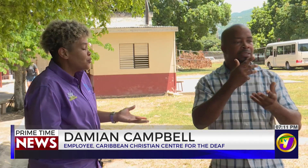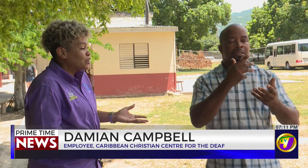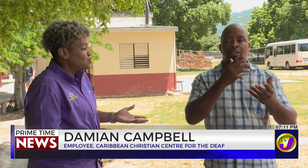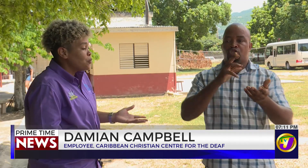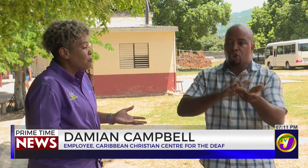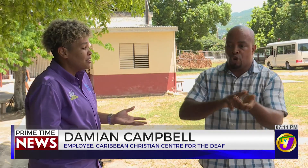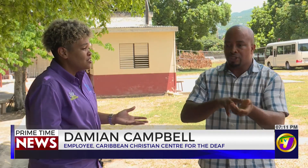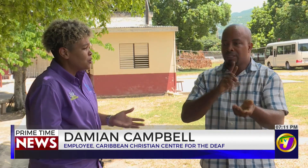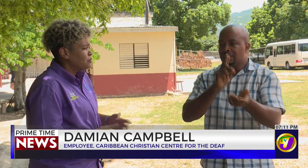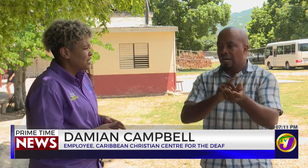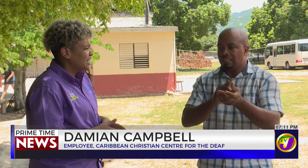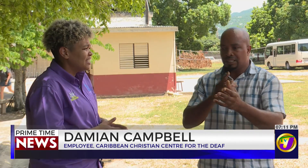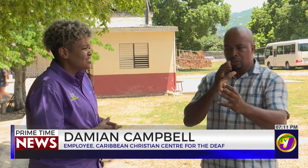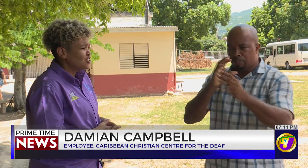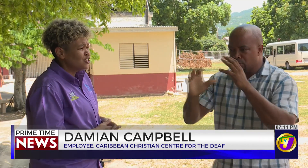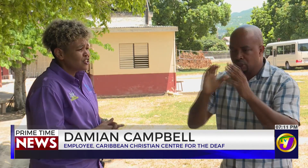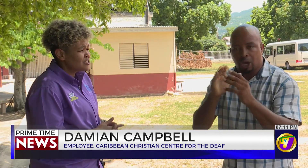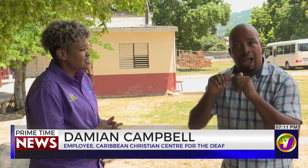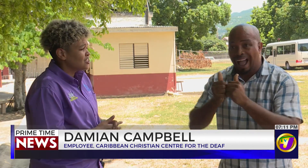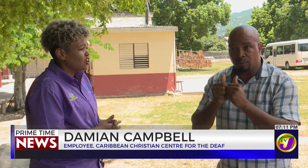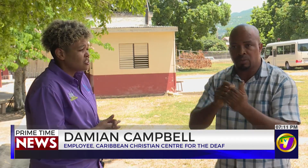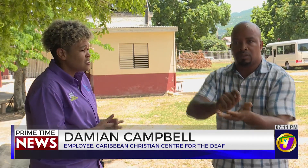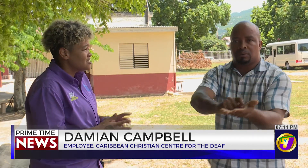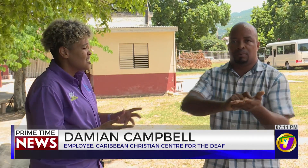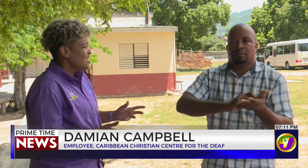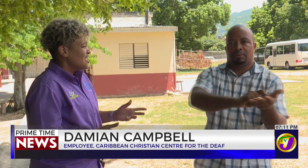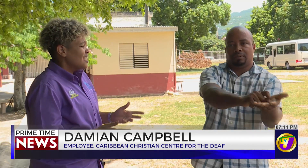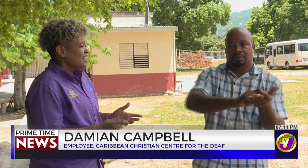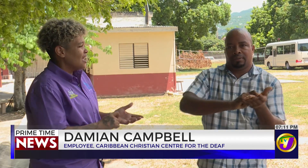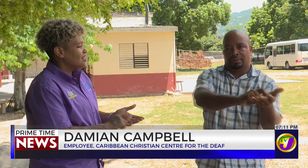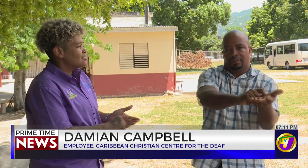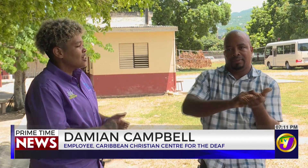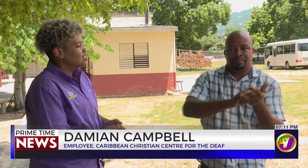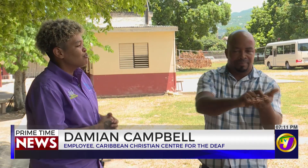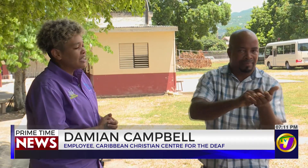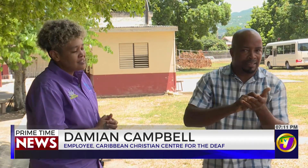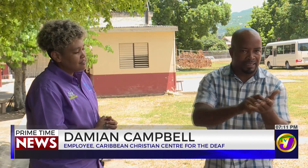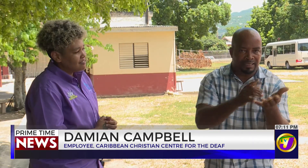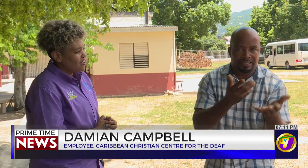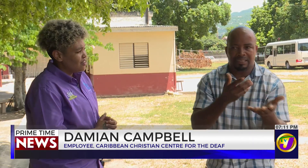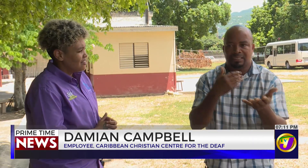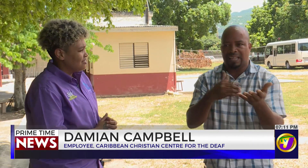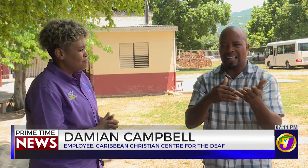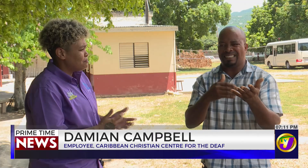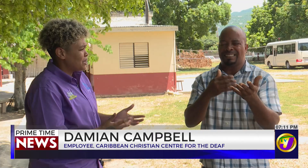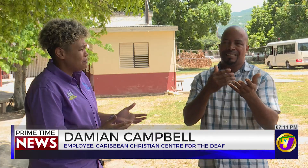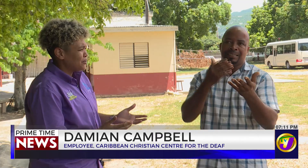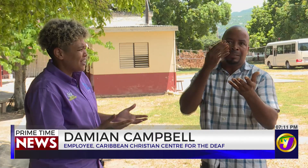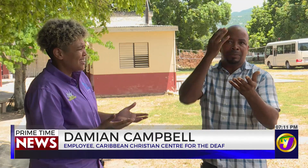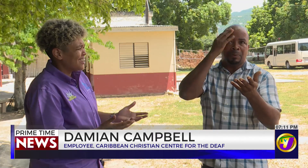was nobody to communicate. The nurses, the doctors, they started writing on paper, and